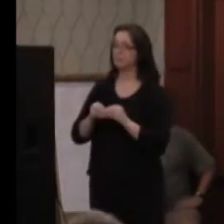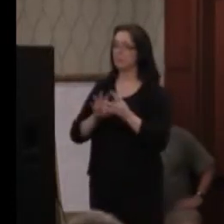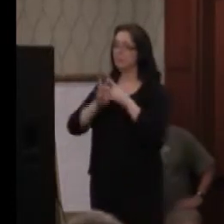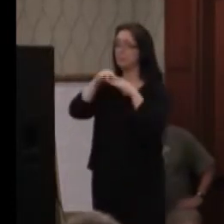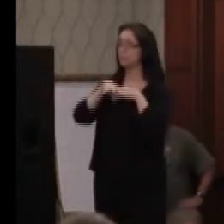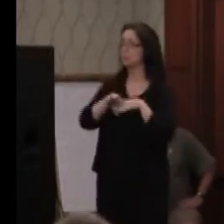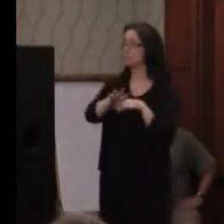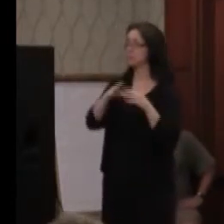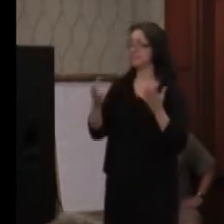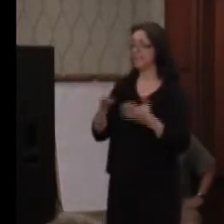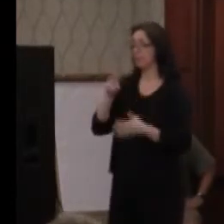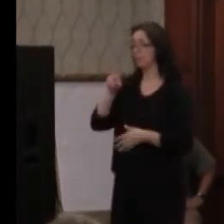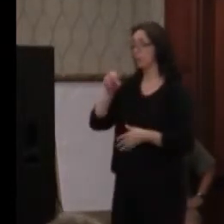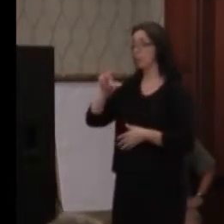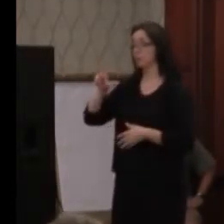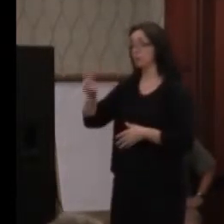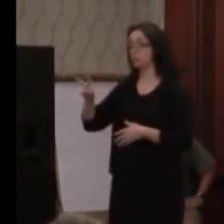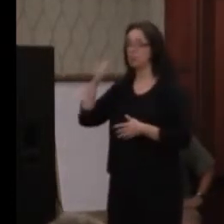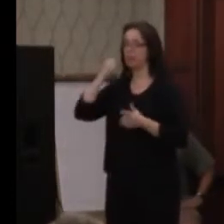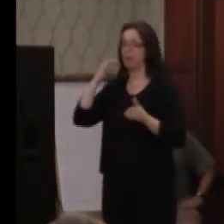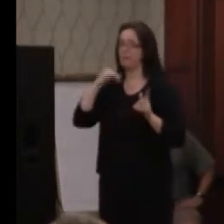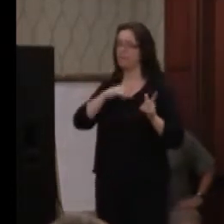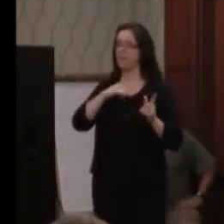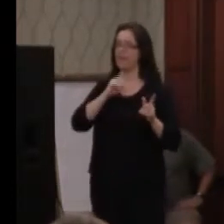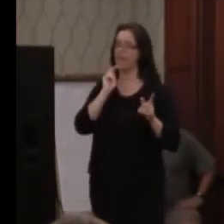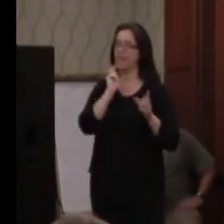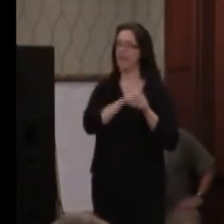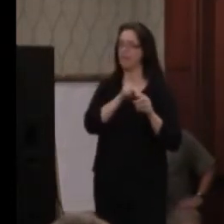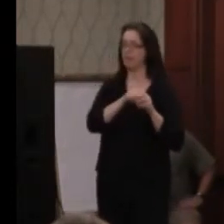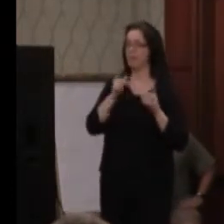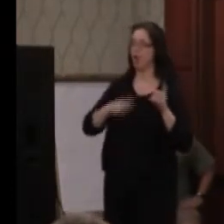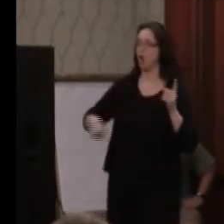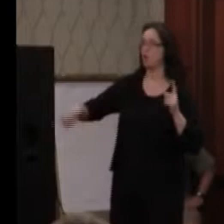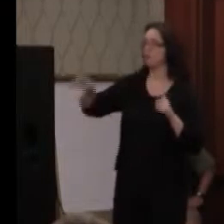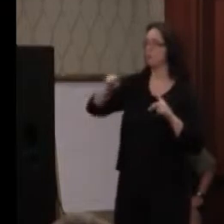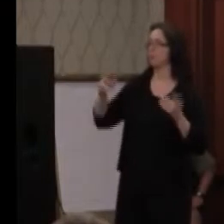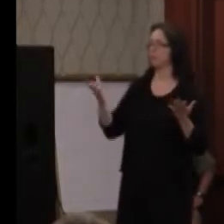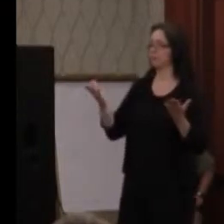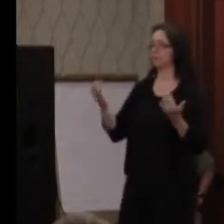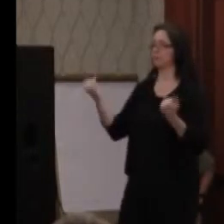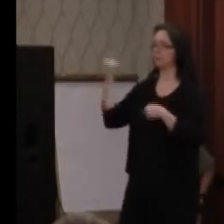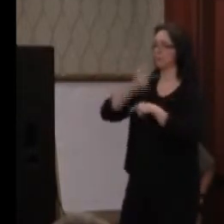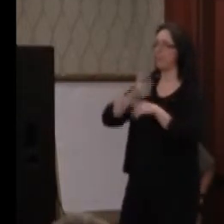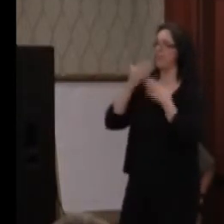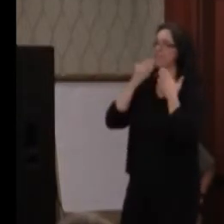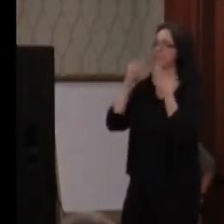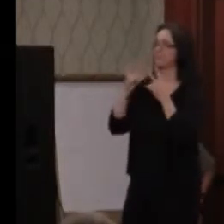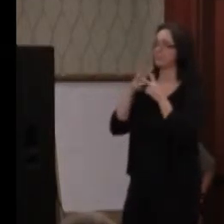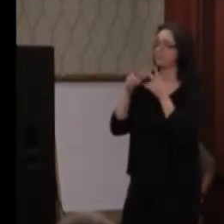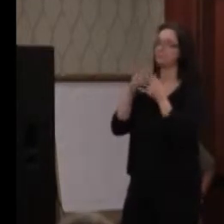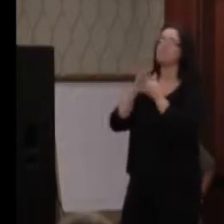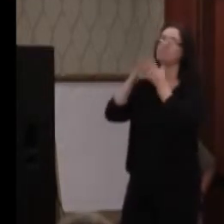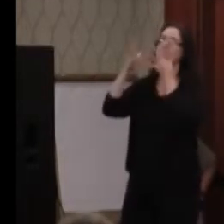quilt here in 2032? It's because of the input of all of you people here today. Thank you so much.